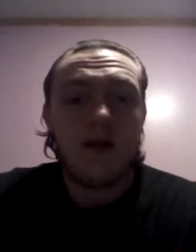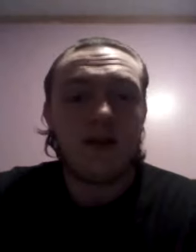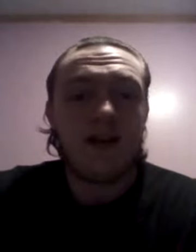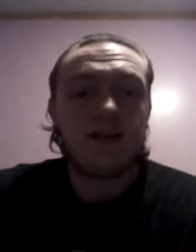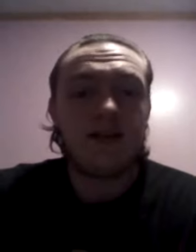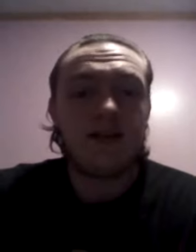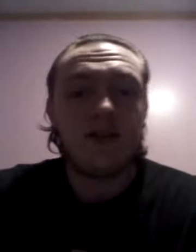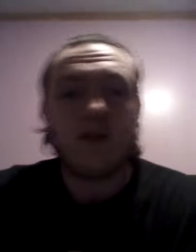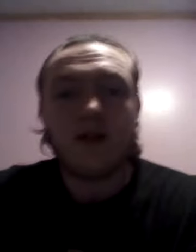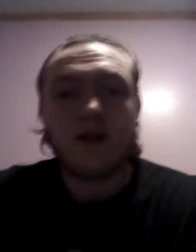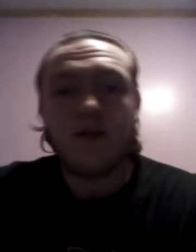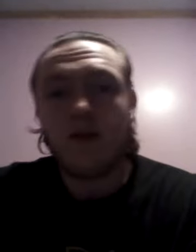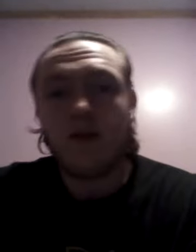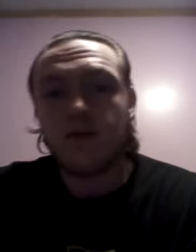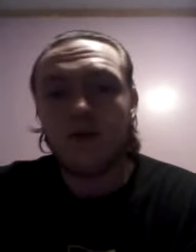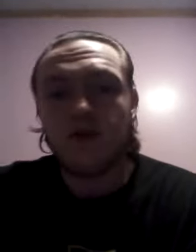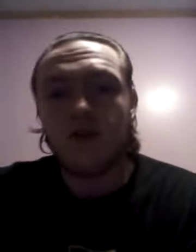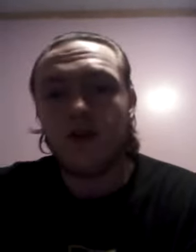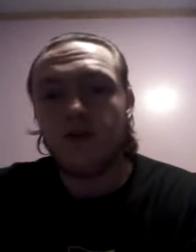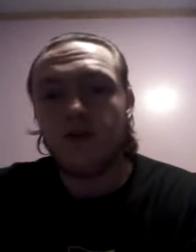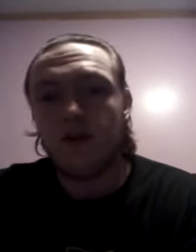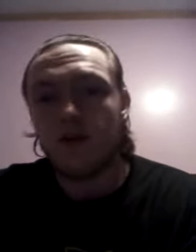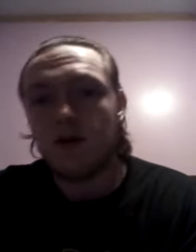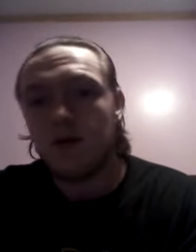Hello guys, it's Nitro Truck and welcome to Australia News Network.